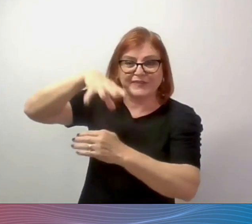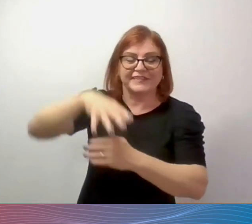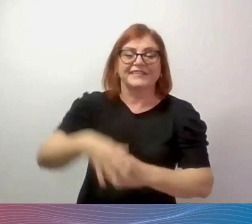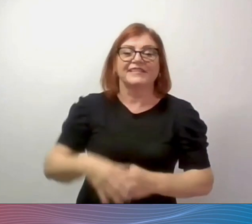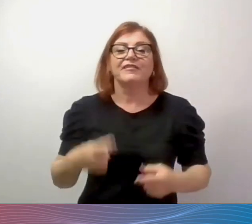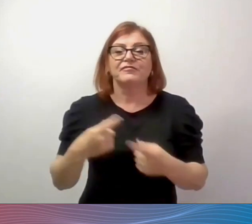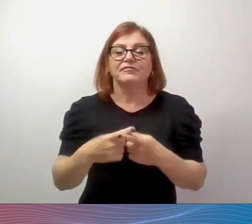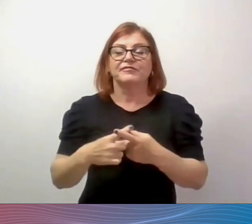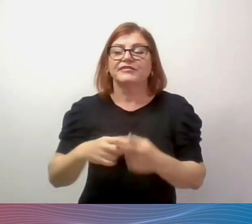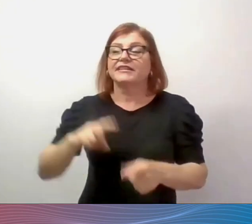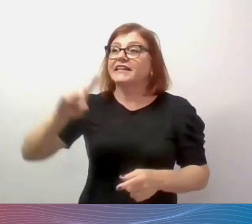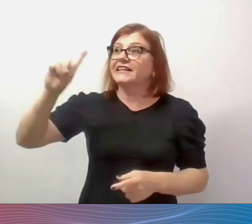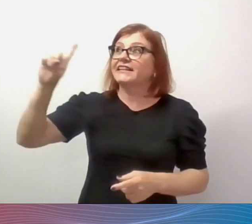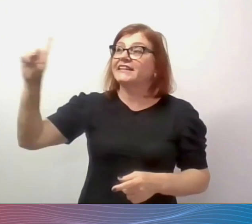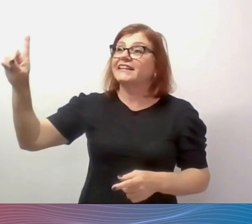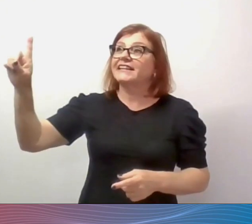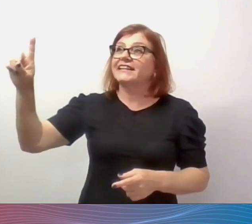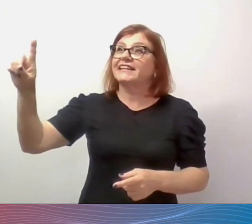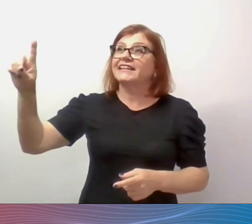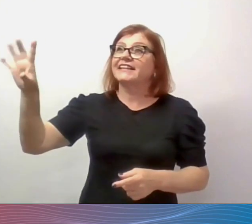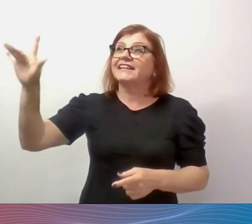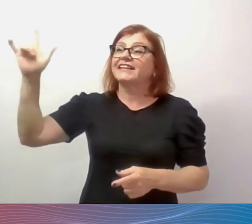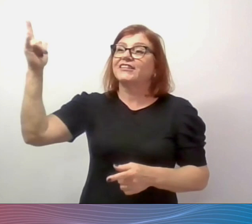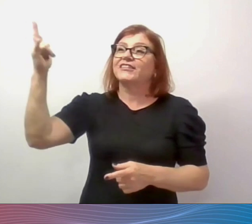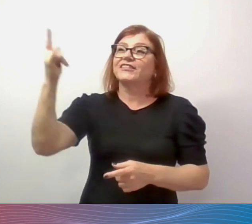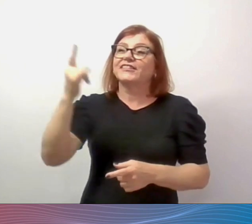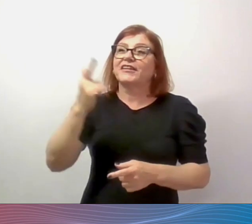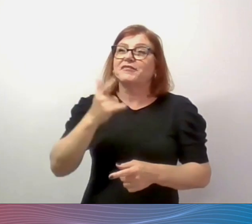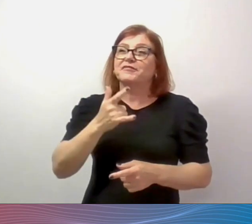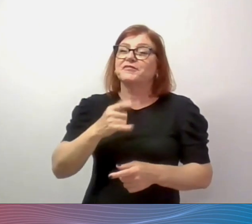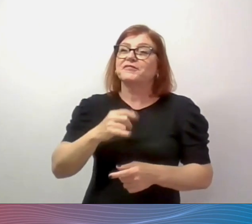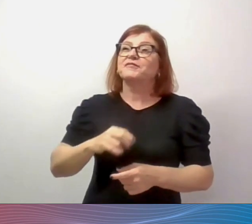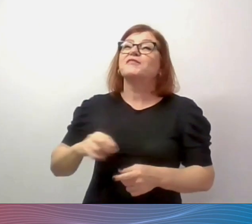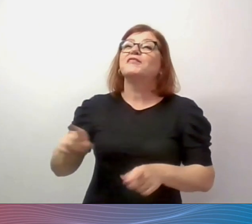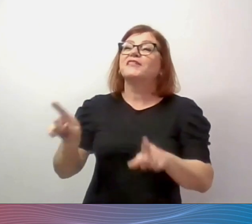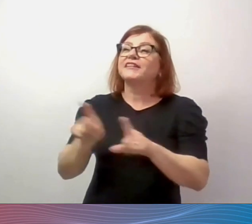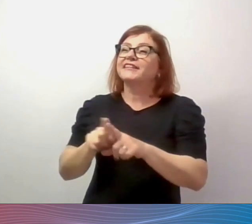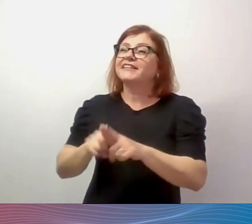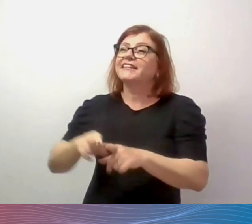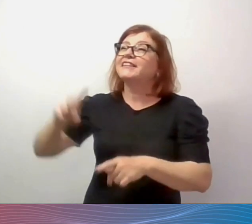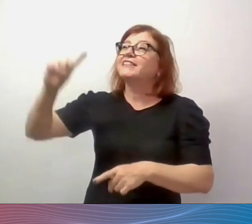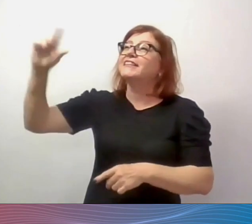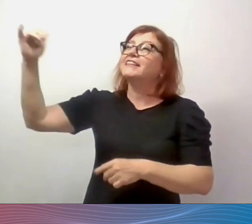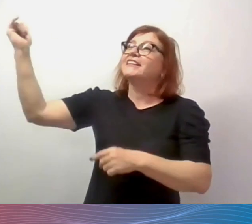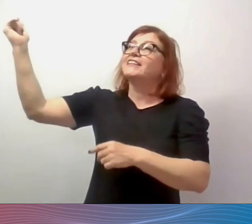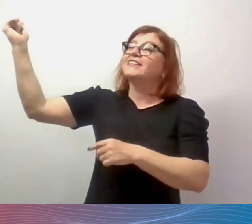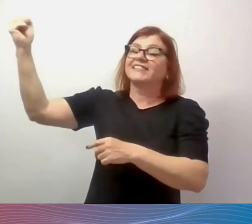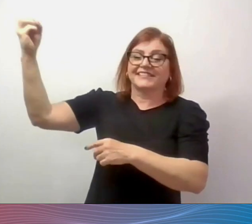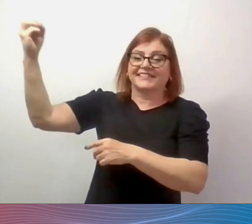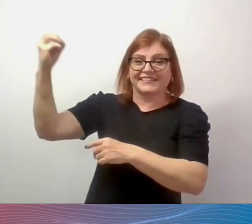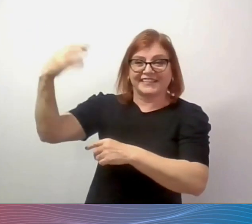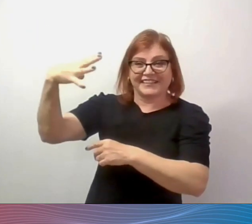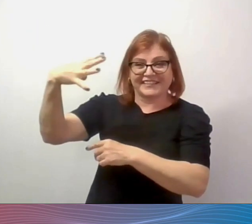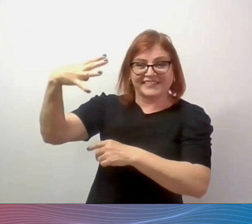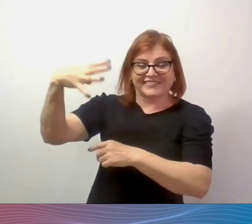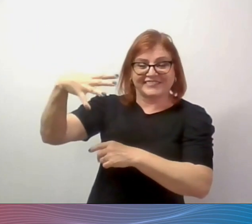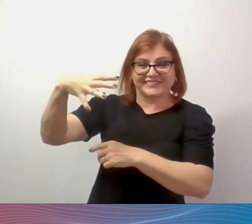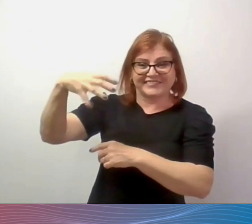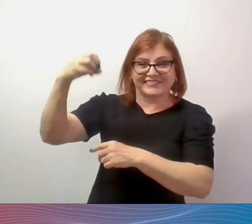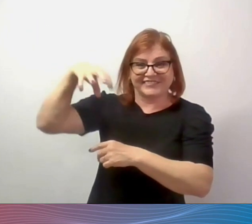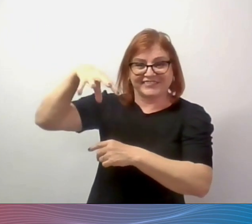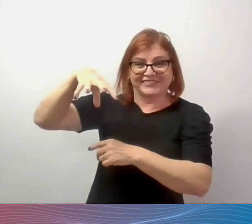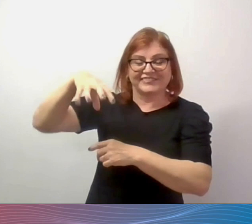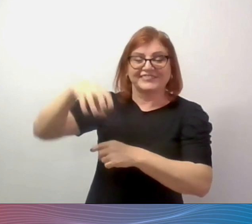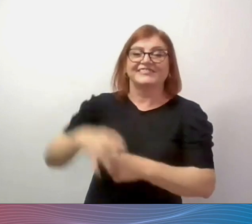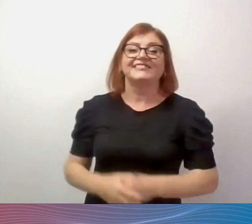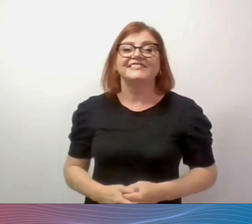amor. Because God is love. Deus é luz. God is light. Não é maravilhoso? Isn't it wonderful?